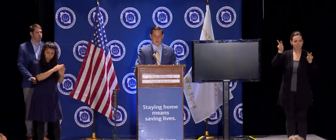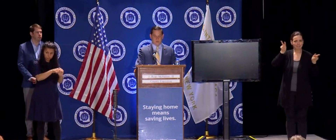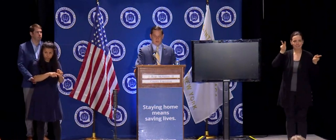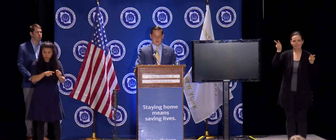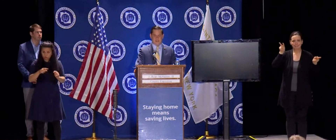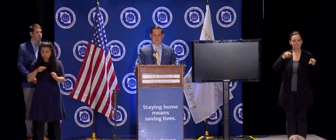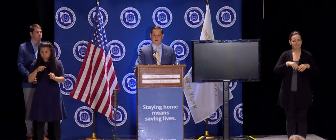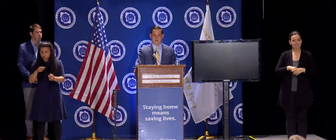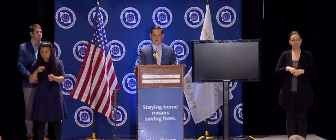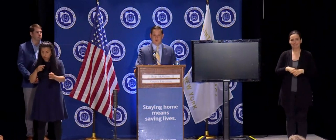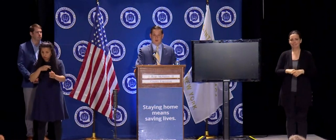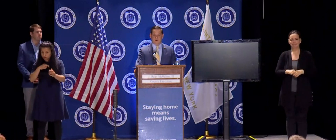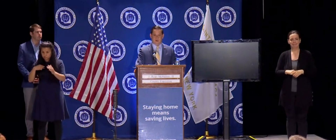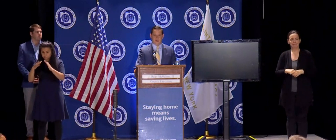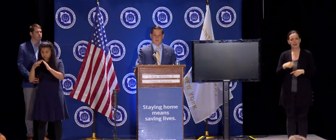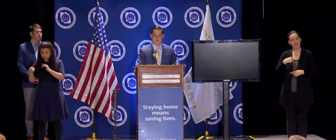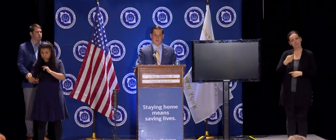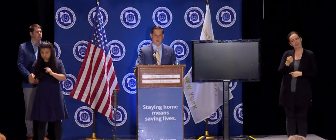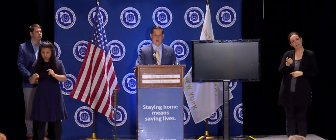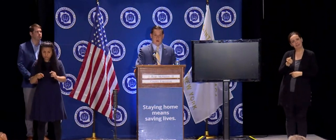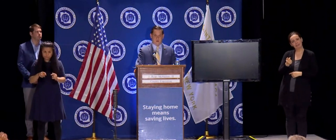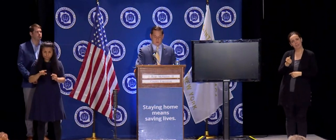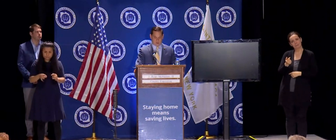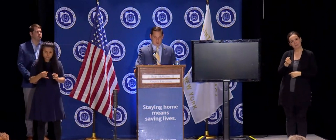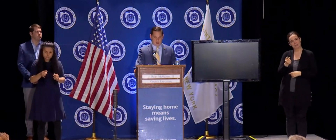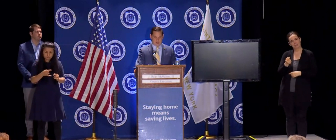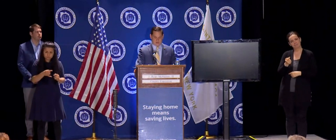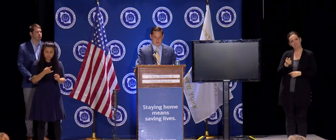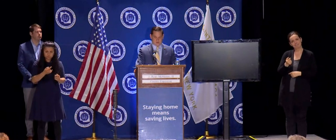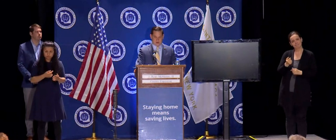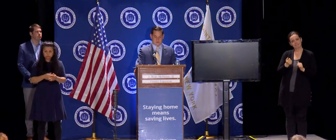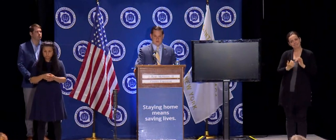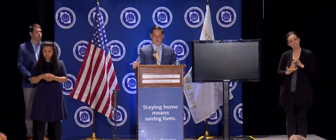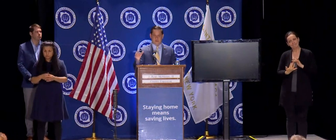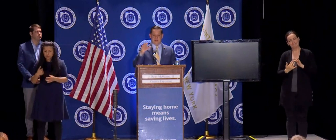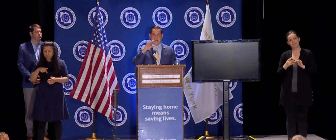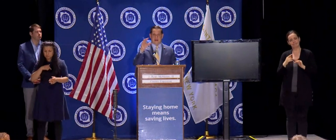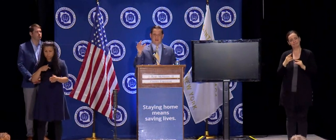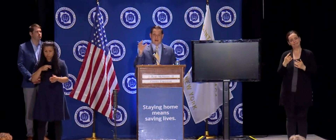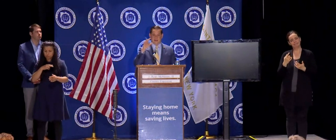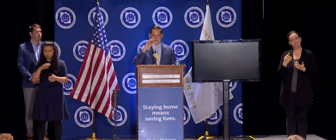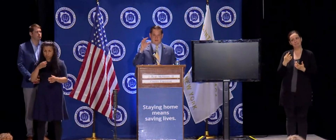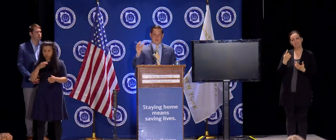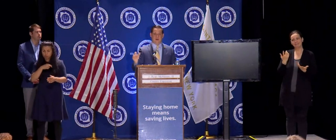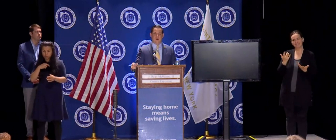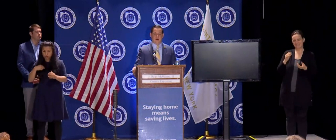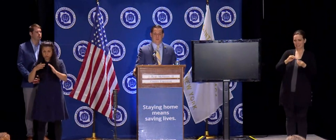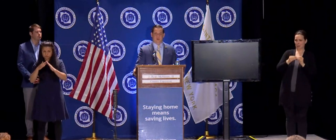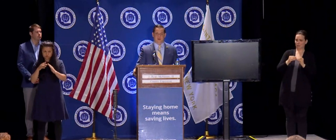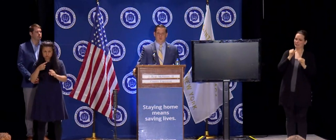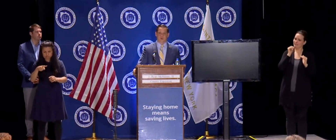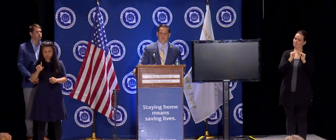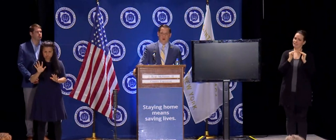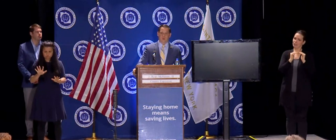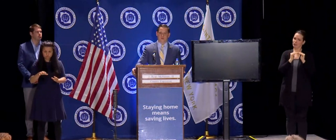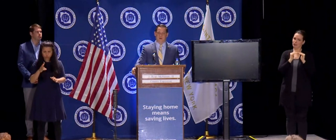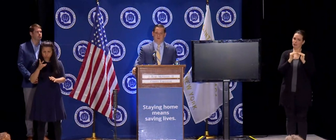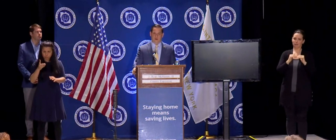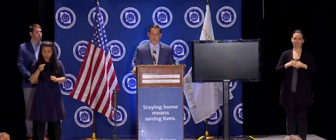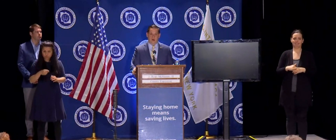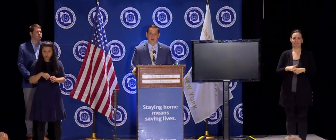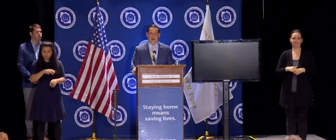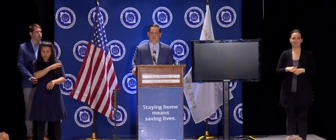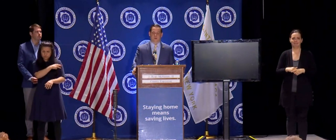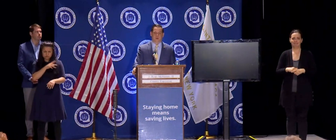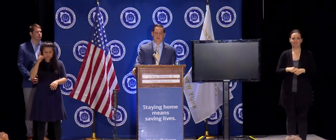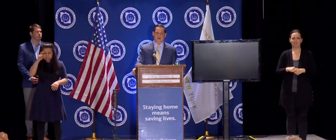I'm a little bit sensitive related to how this is being analyzed, because we've always done